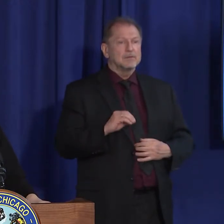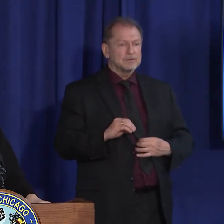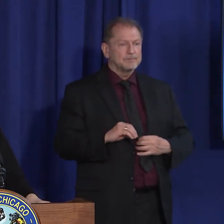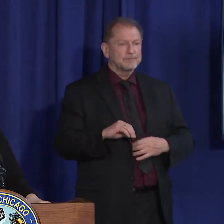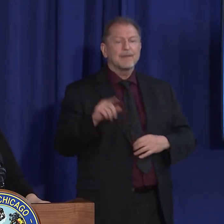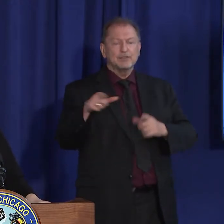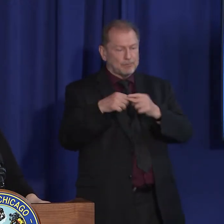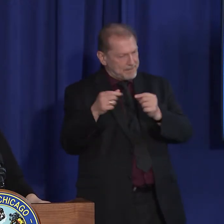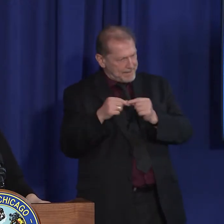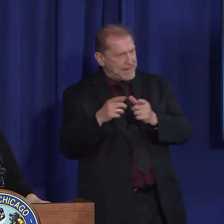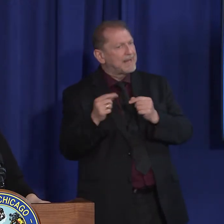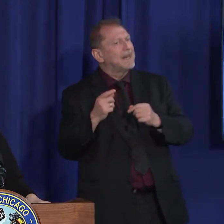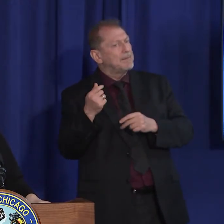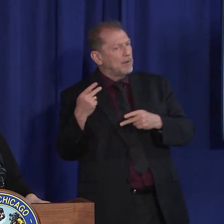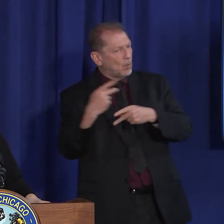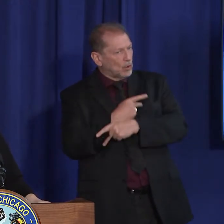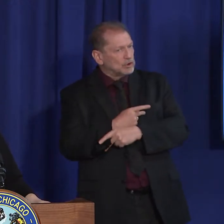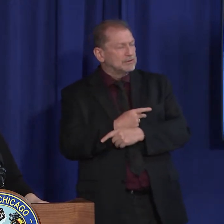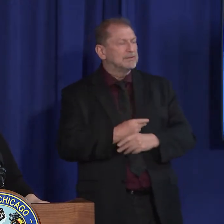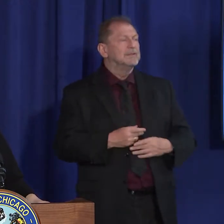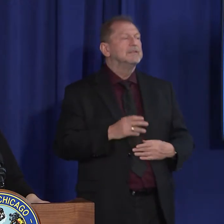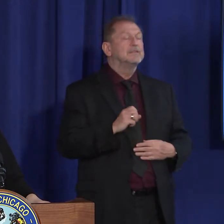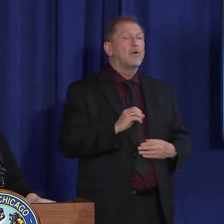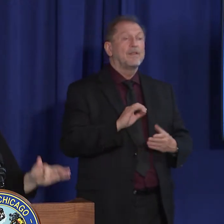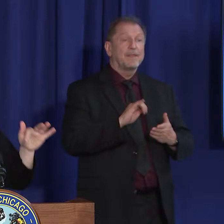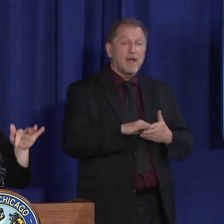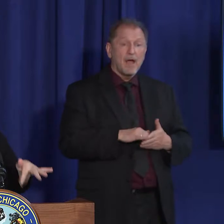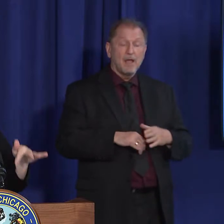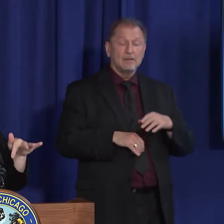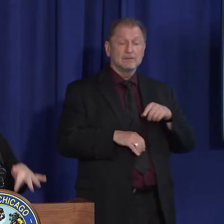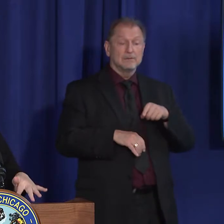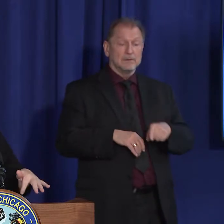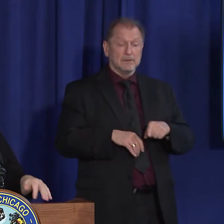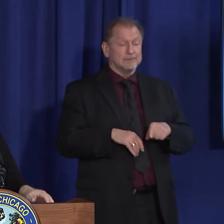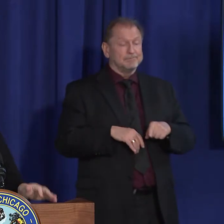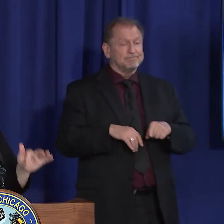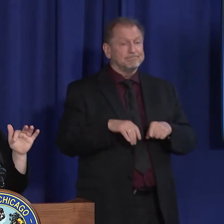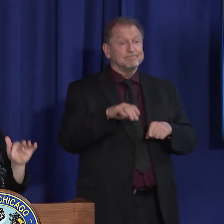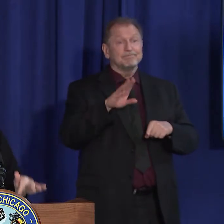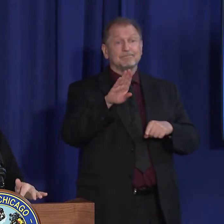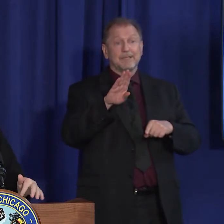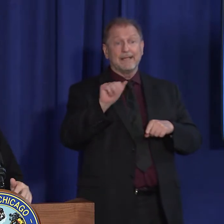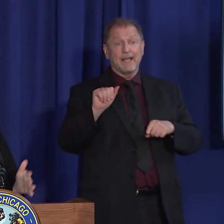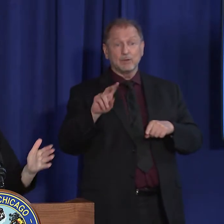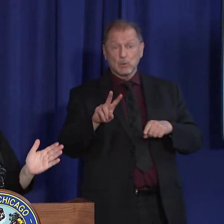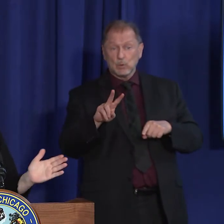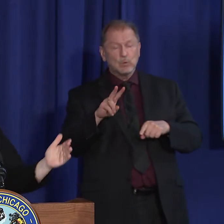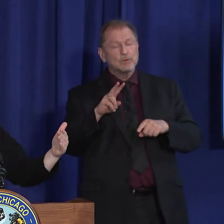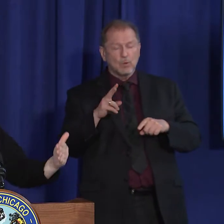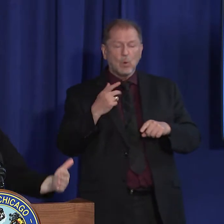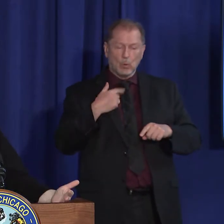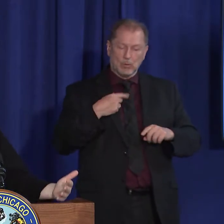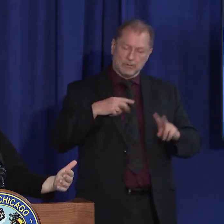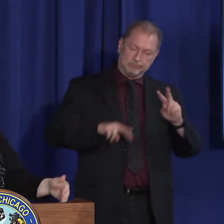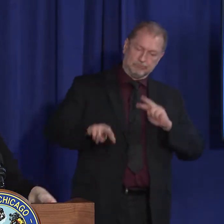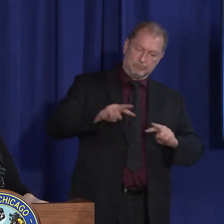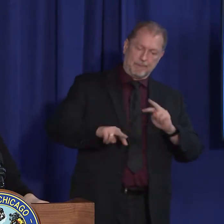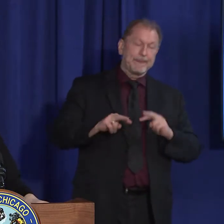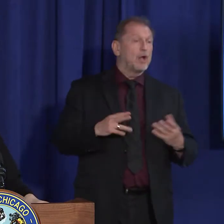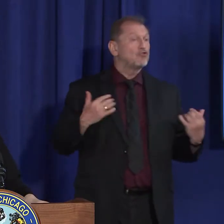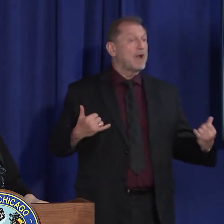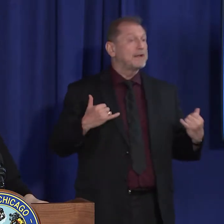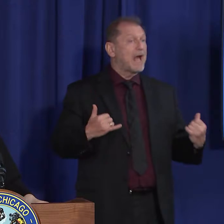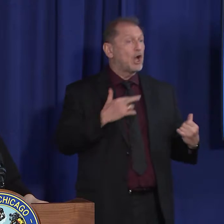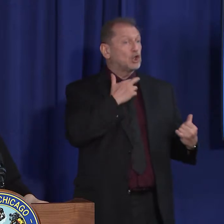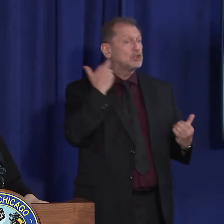more trouble. So I don't think it's an open and shut case in terms of what happens with that, but we make decisions about mitigations based on what is the risk right now